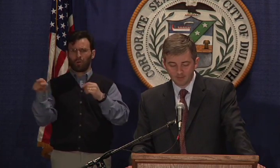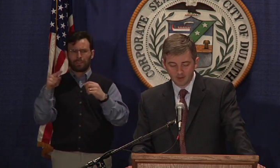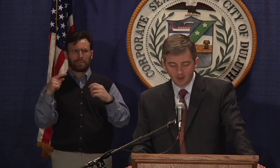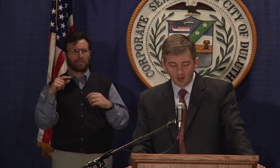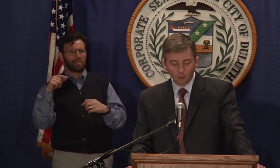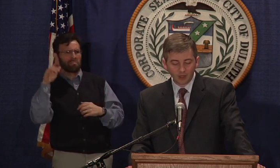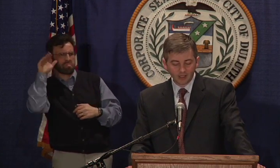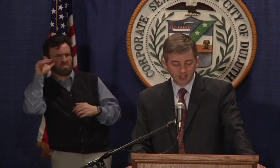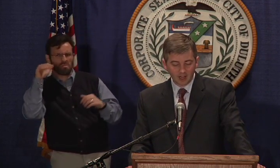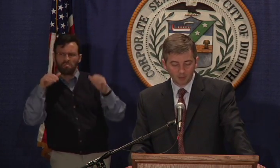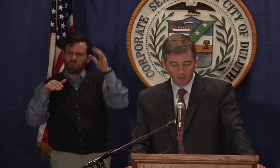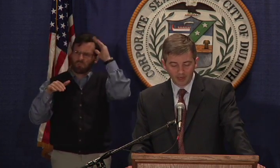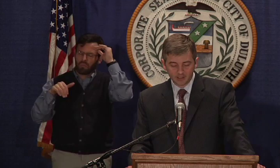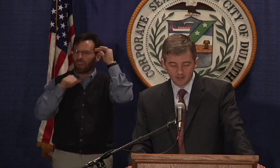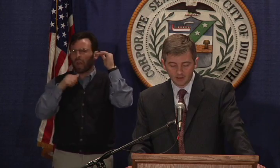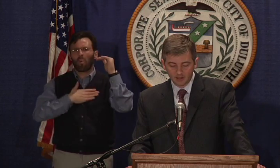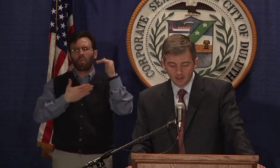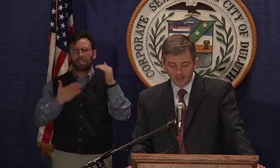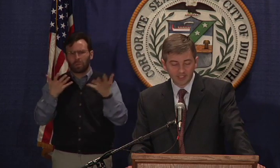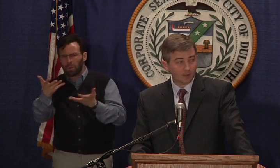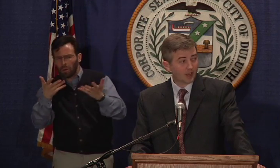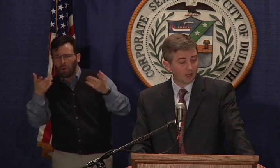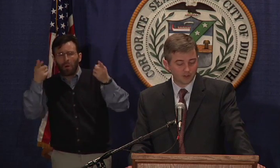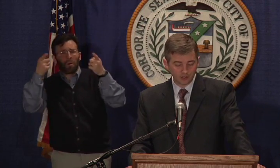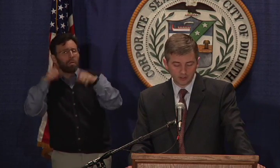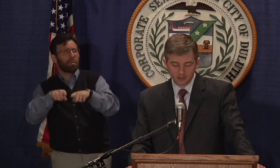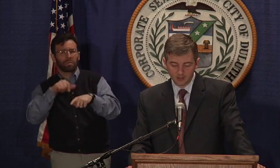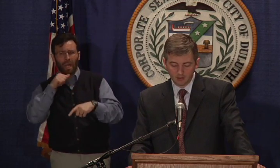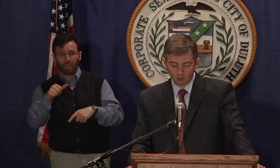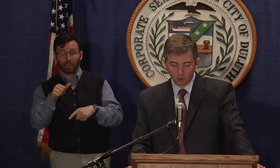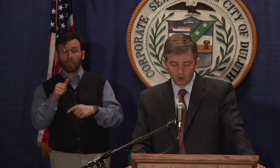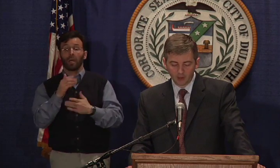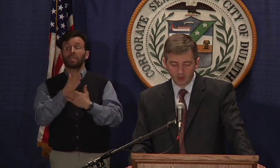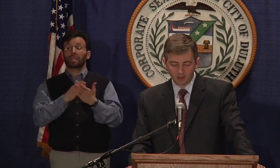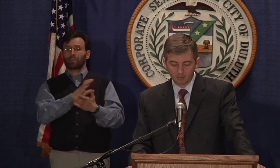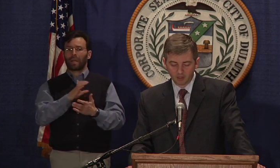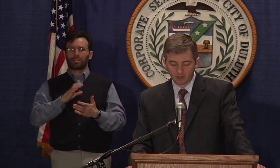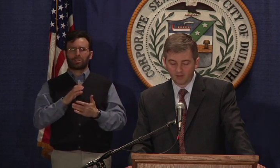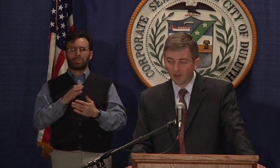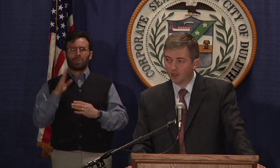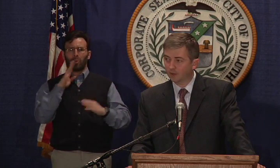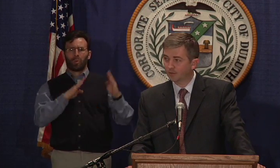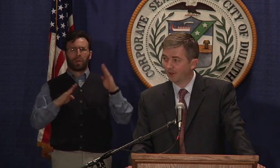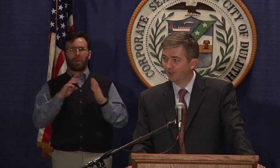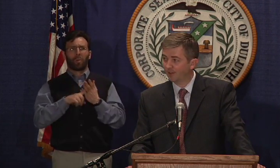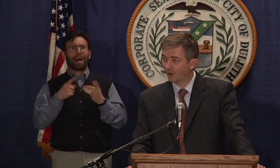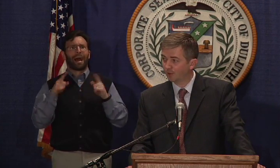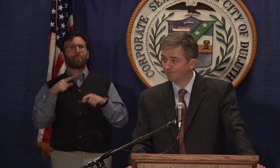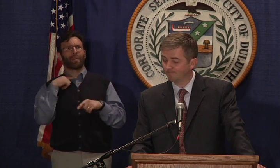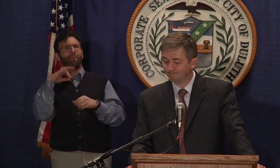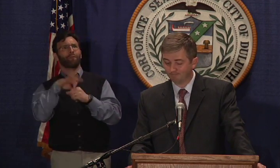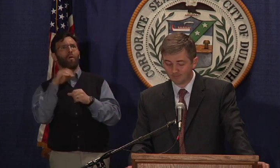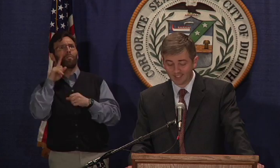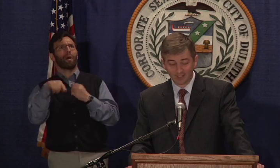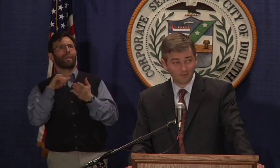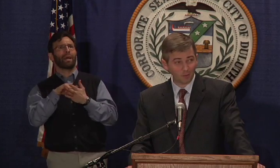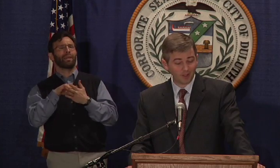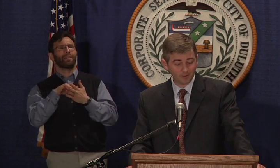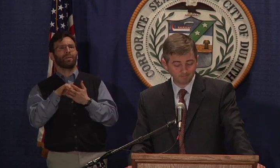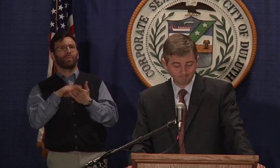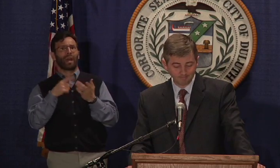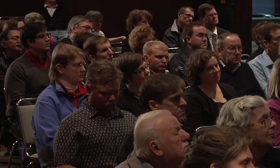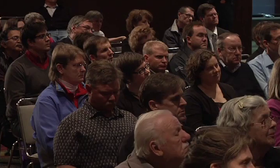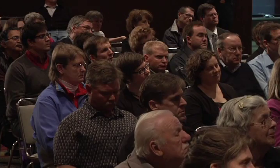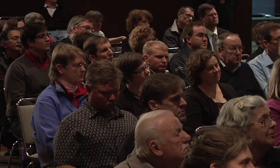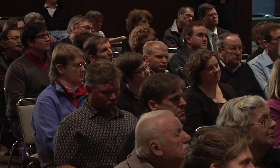in, unwilling to compromise, and some councilors were worried about political fallout of their vote. That sound